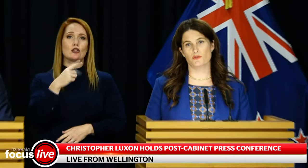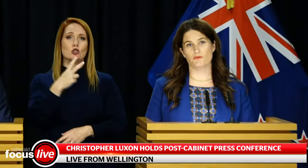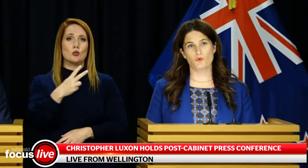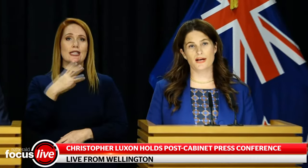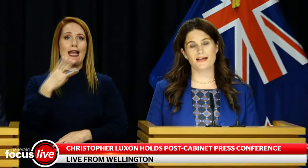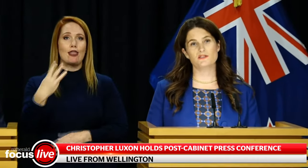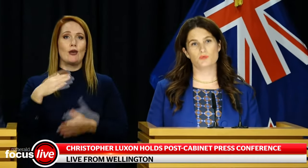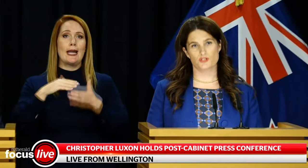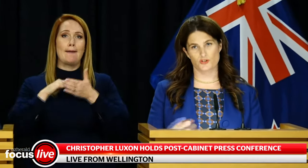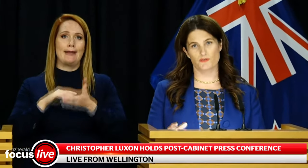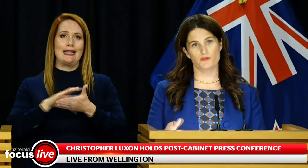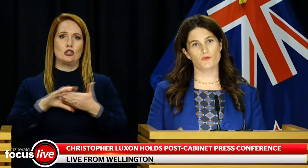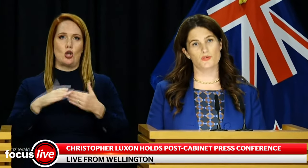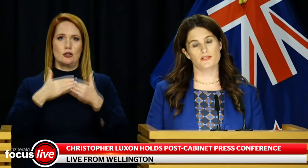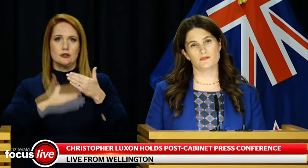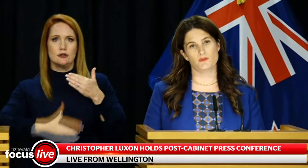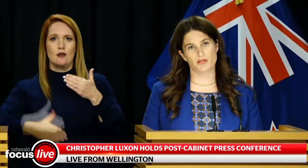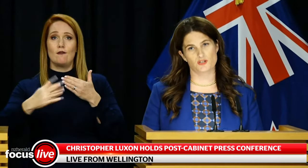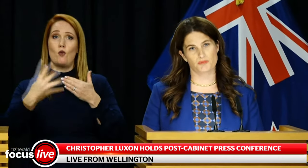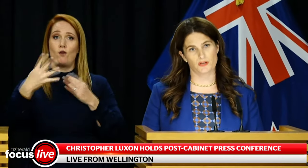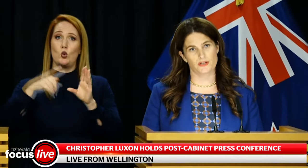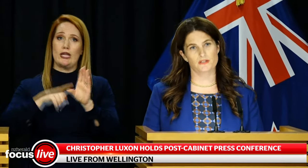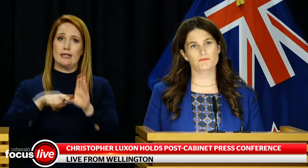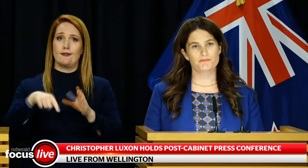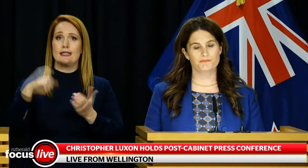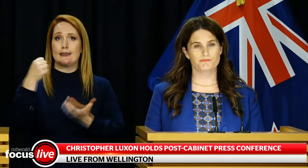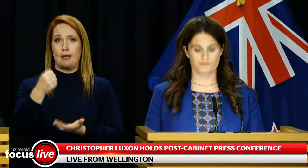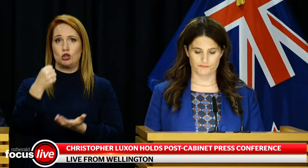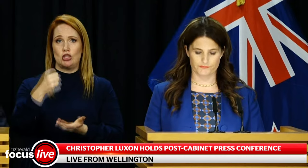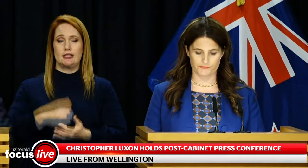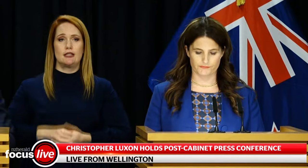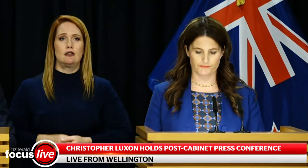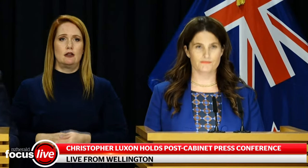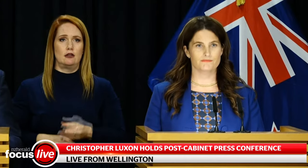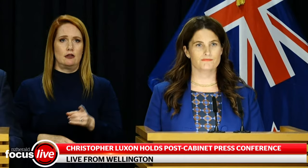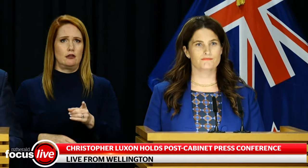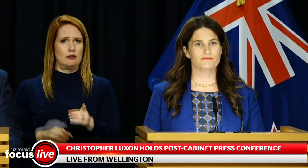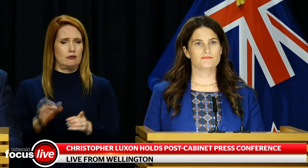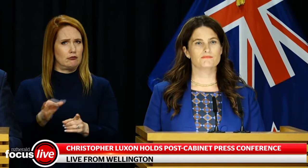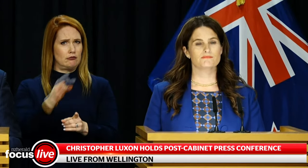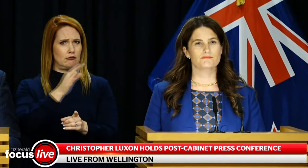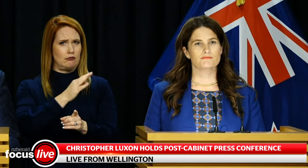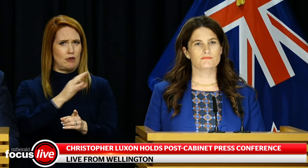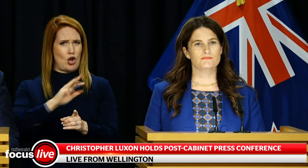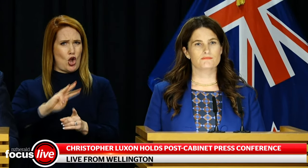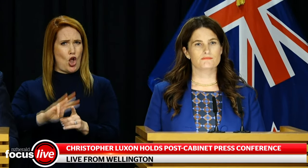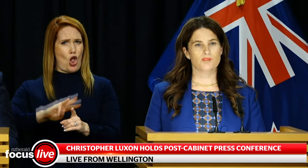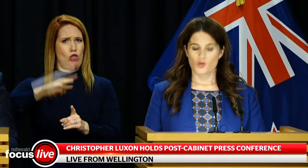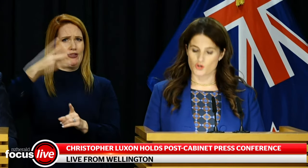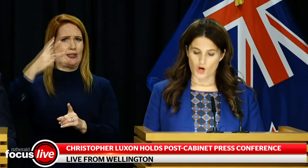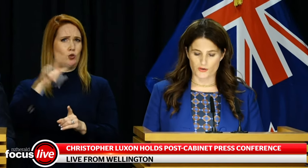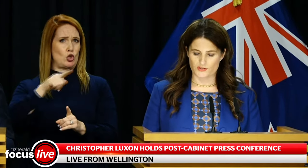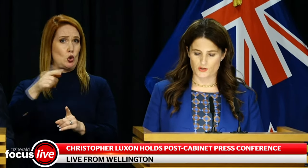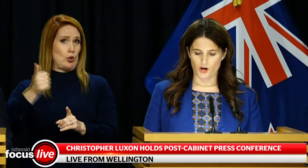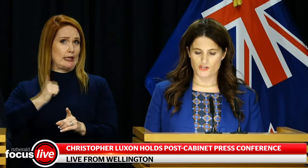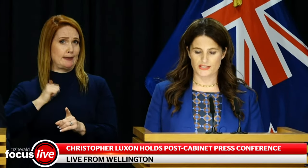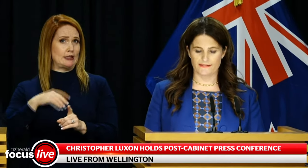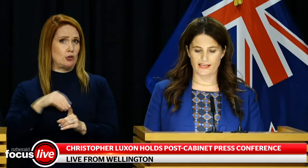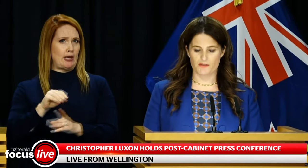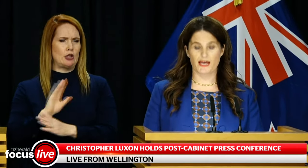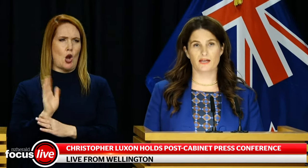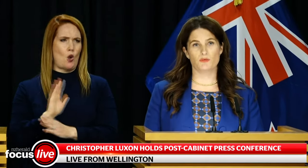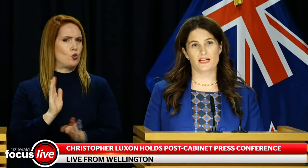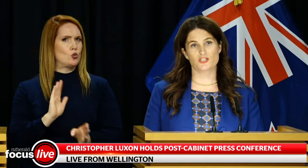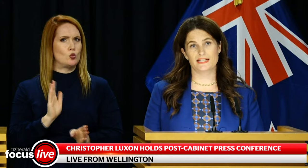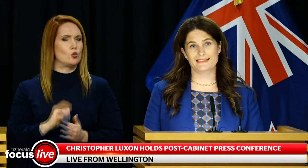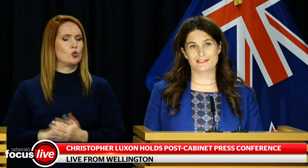million over the forecast, which is over the 4 years of the budget period. So that's more than three times what you estimated? No, it's not. In